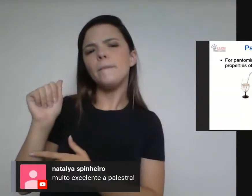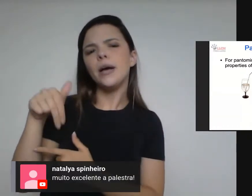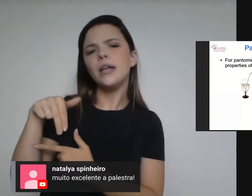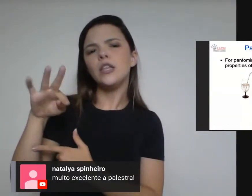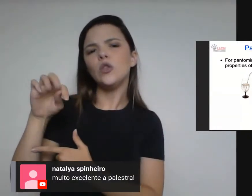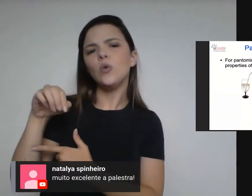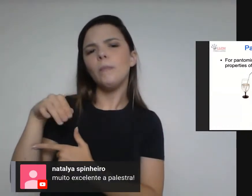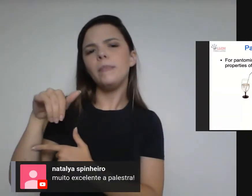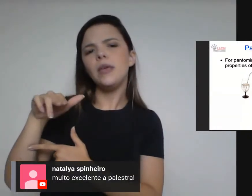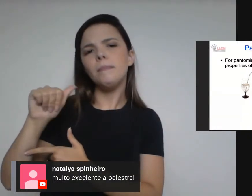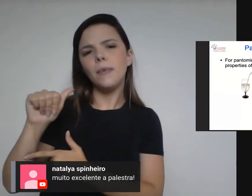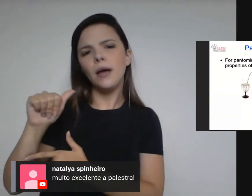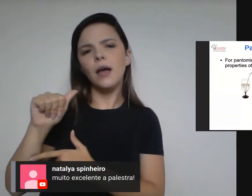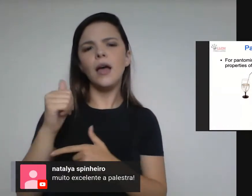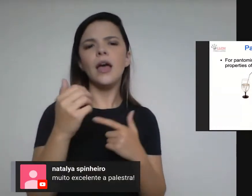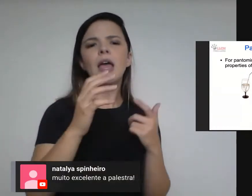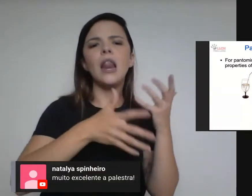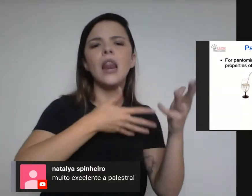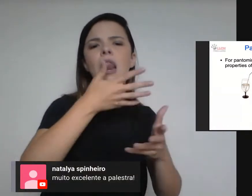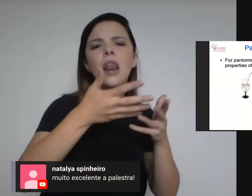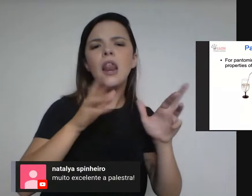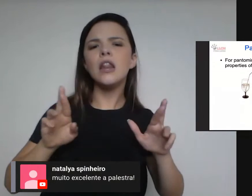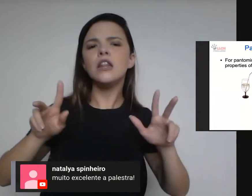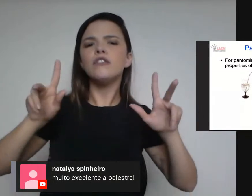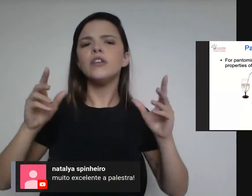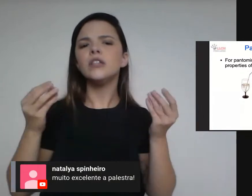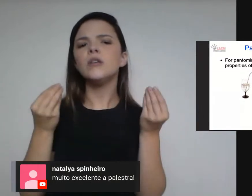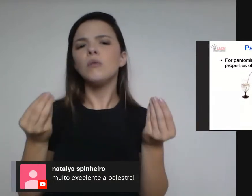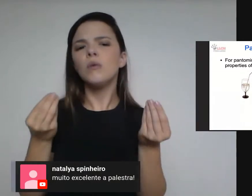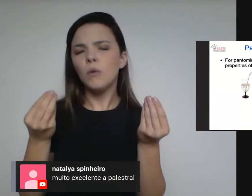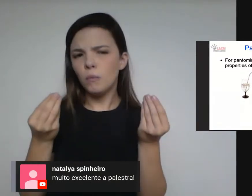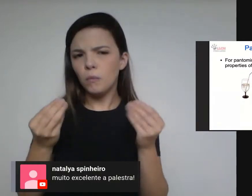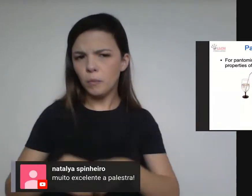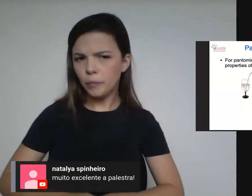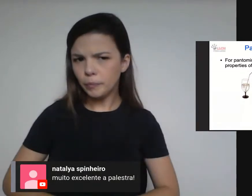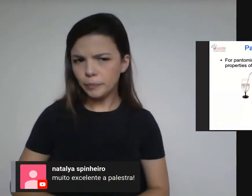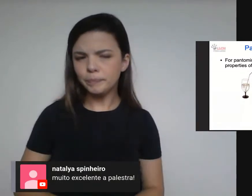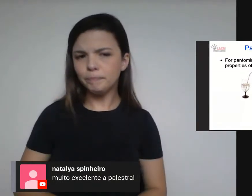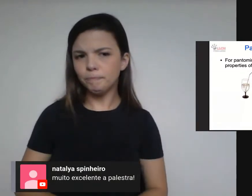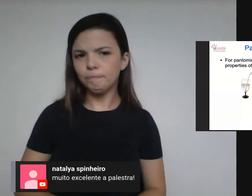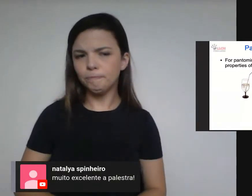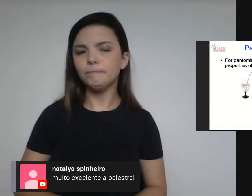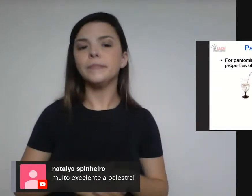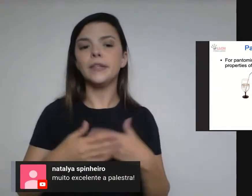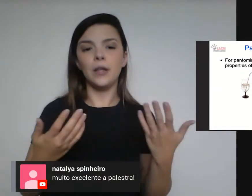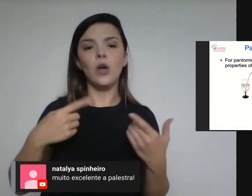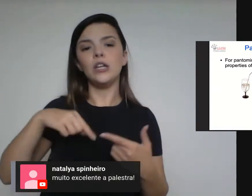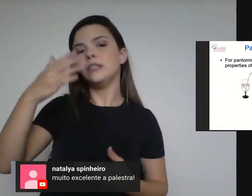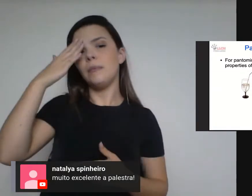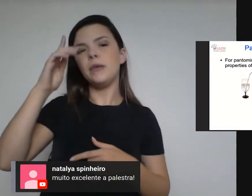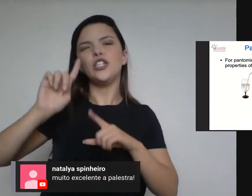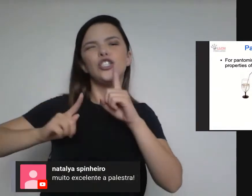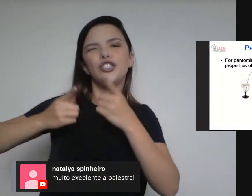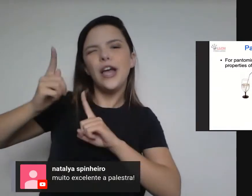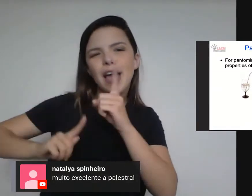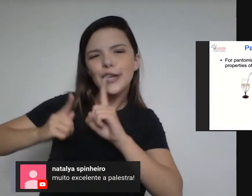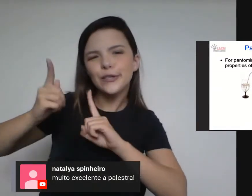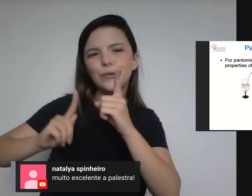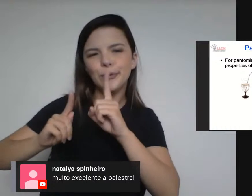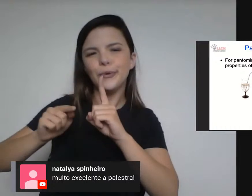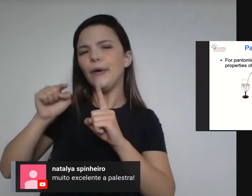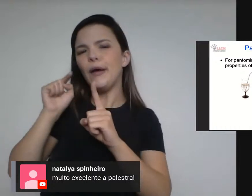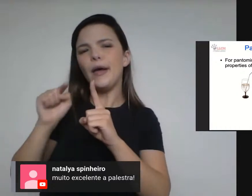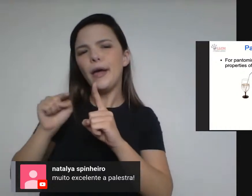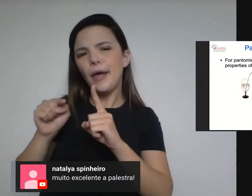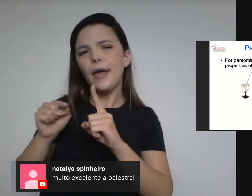is gesturing, is pantomiming. So the nature of the gesture is determined by the